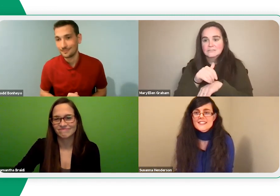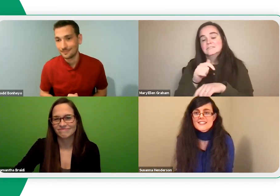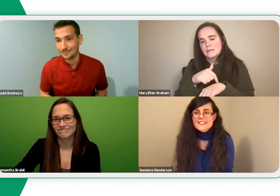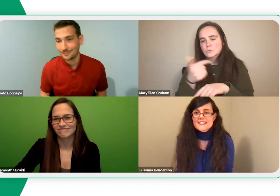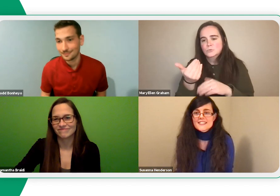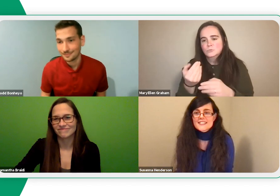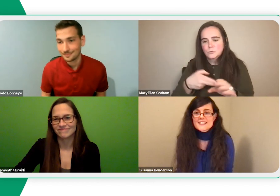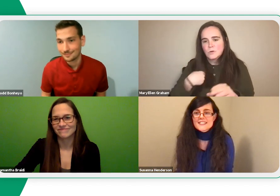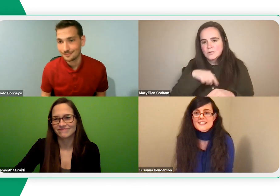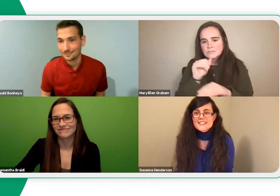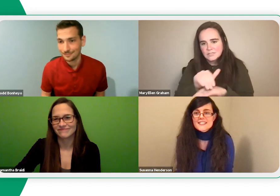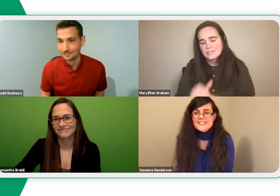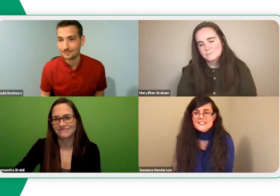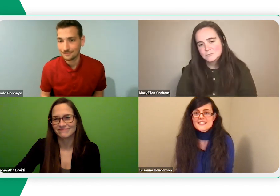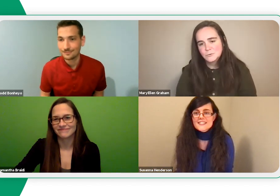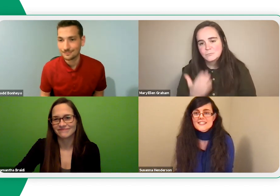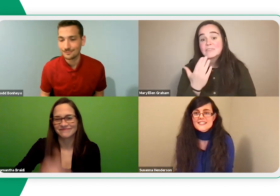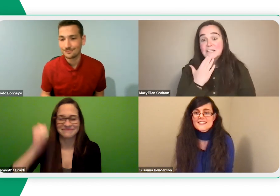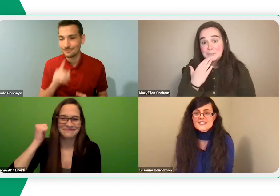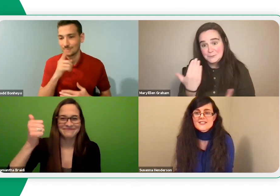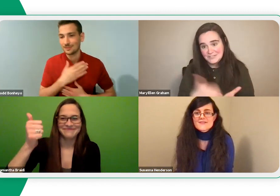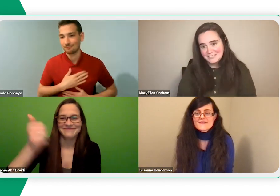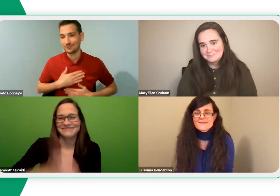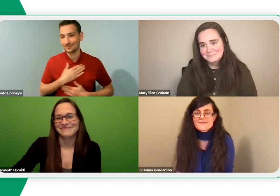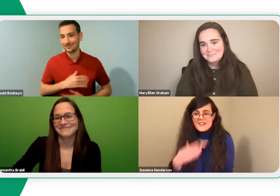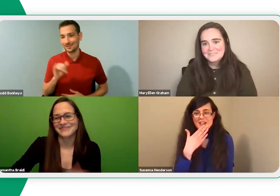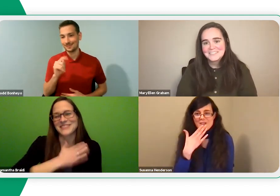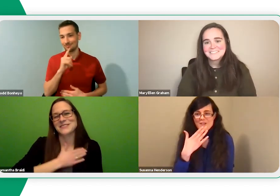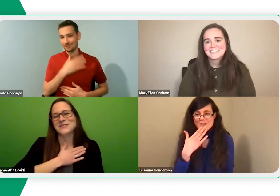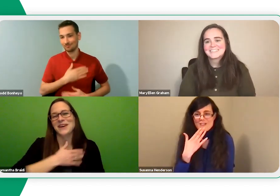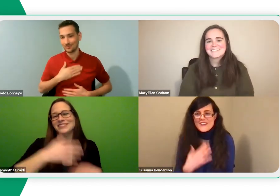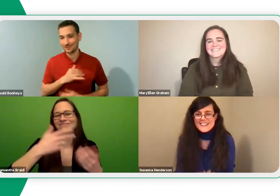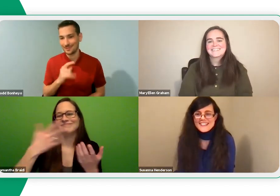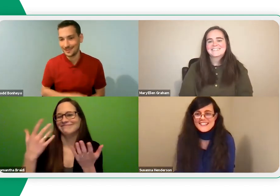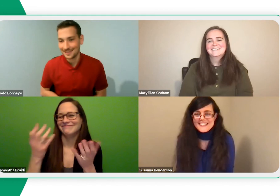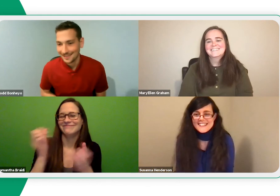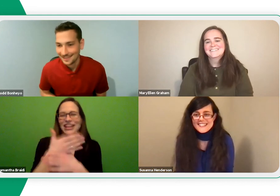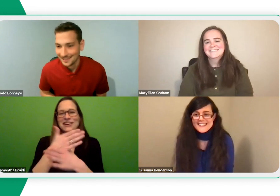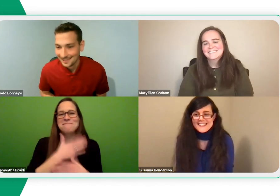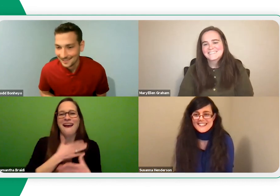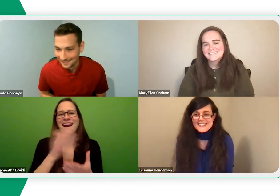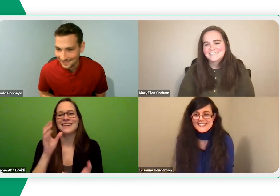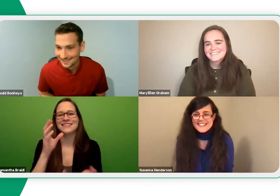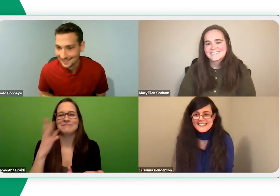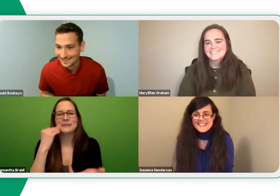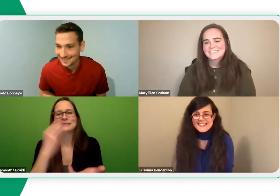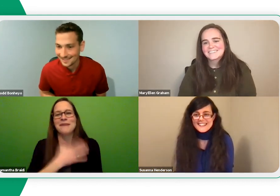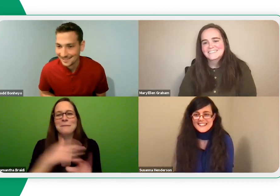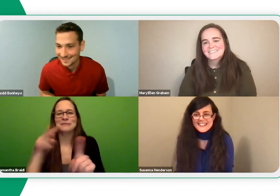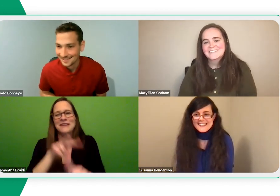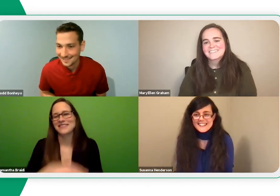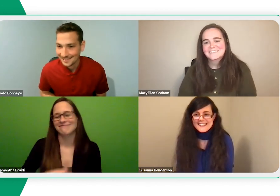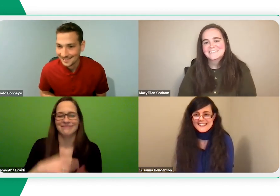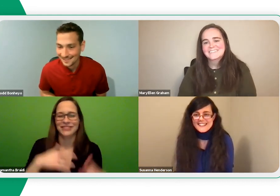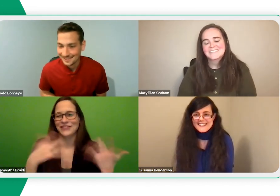advice. Everything tonight was fantastic. Thank you, folks, for taking the time to join us. Hopefully, we can do it again soon. Yes,